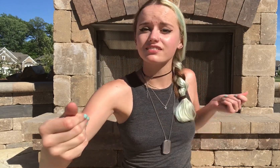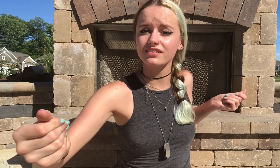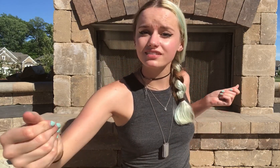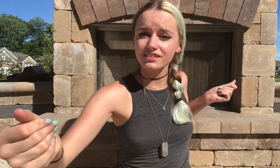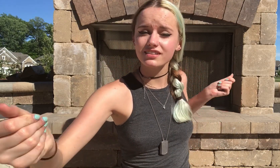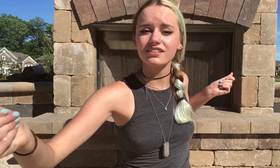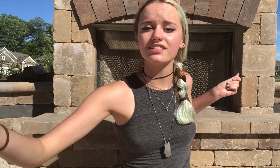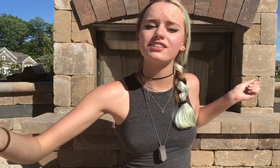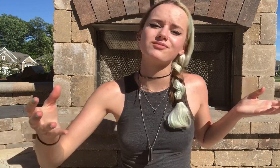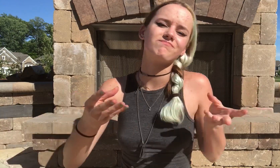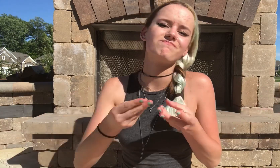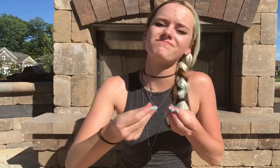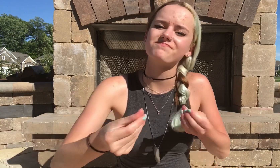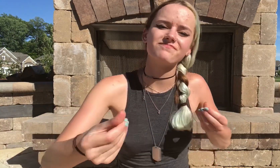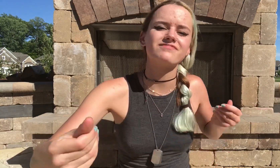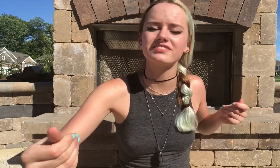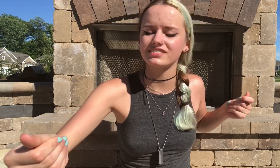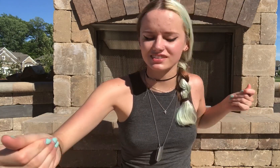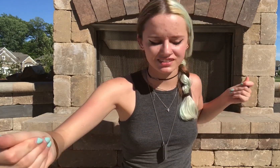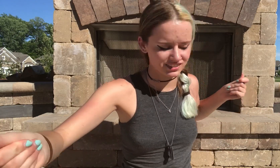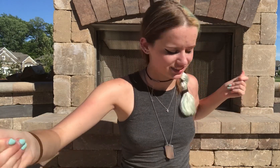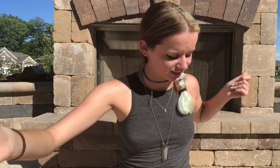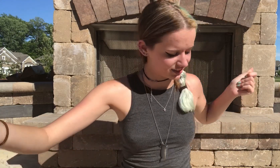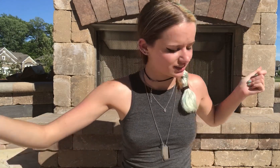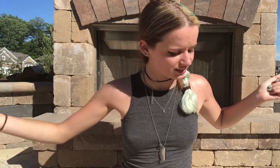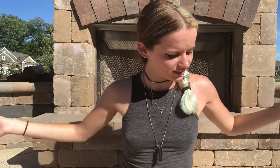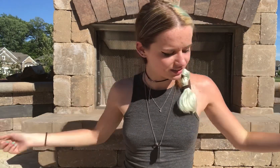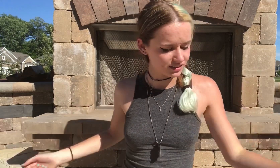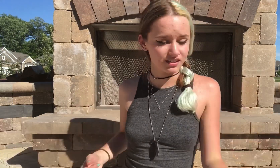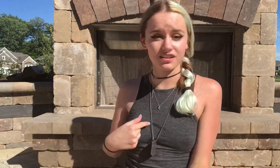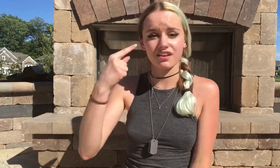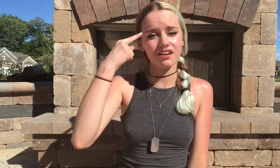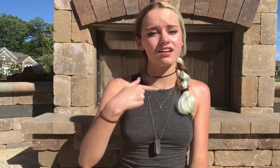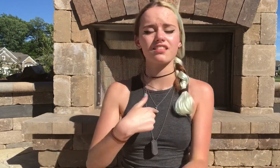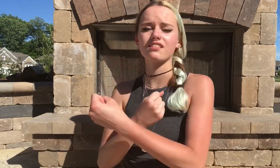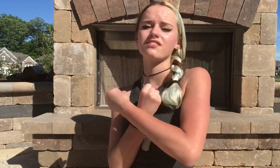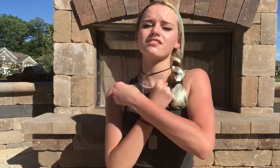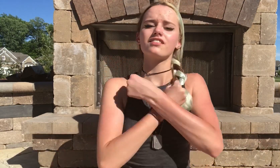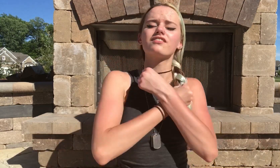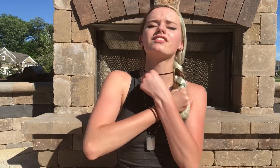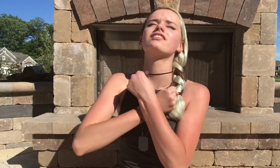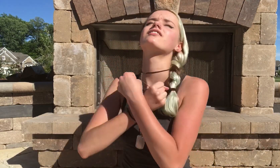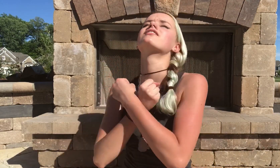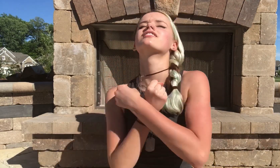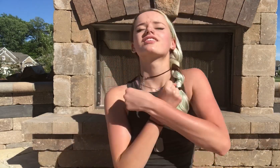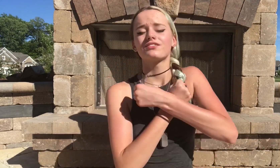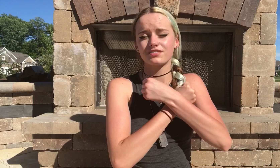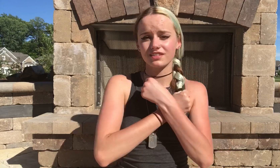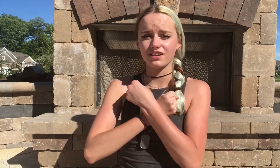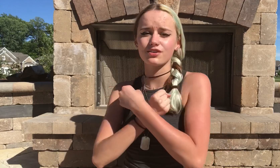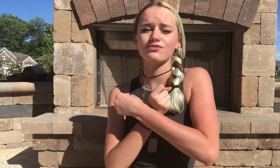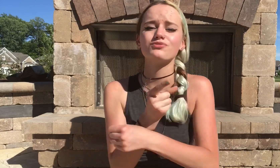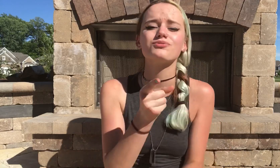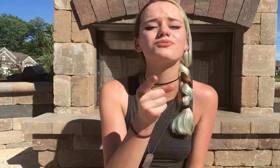facing out I thought I loved, loved, loved, loved, loved you